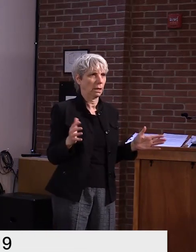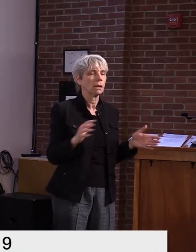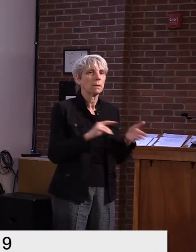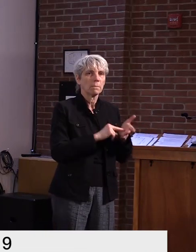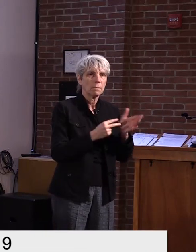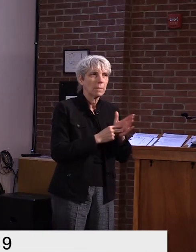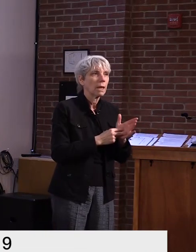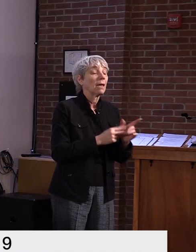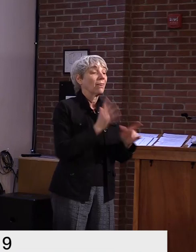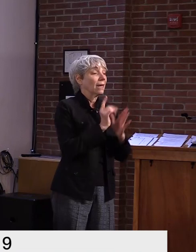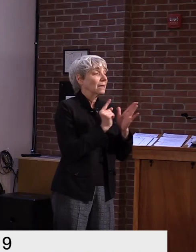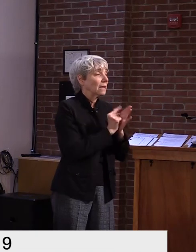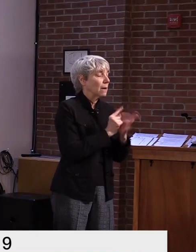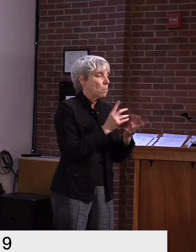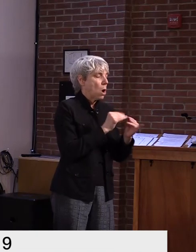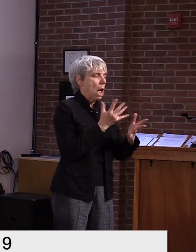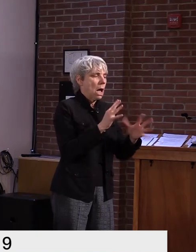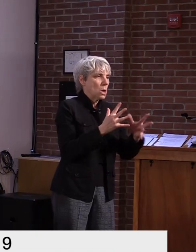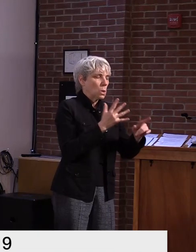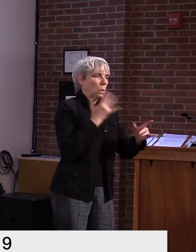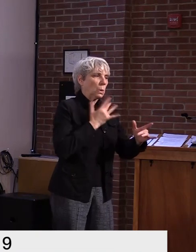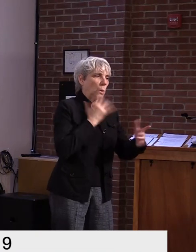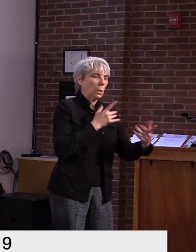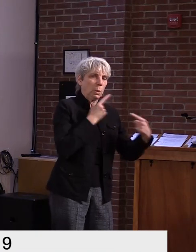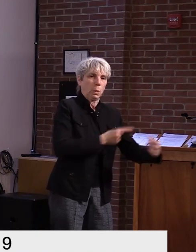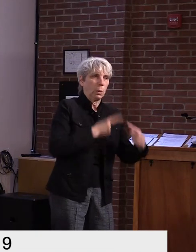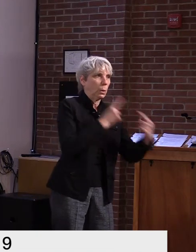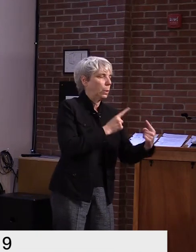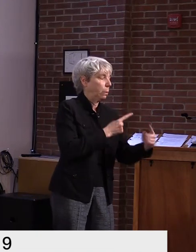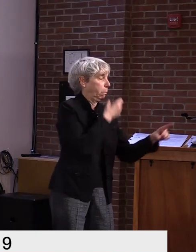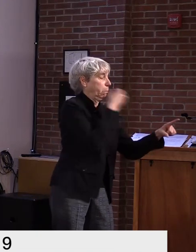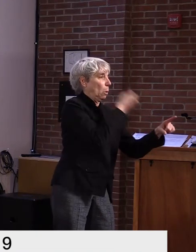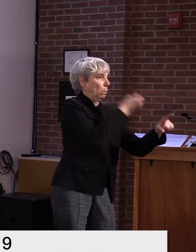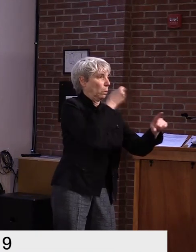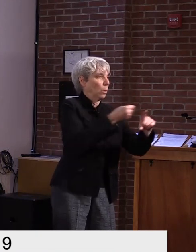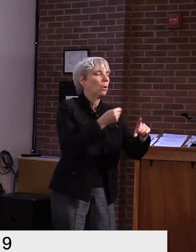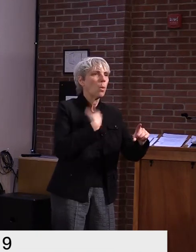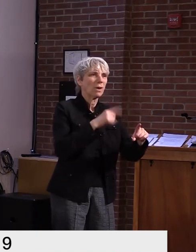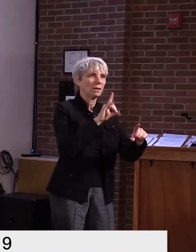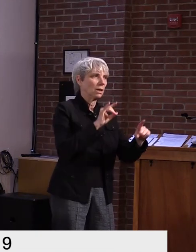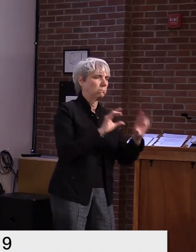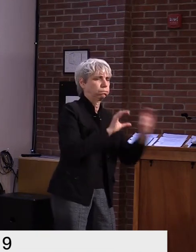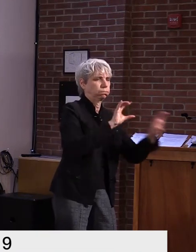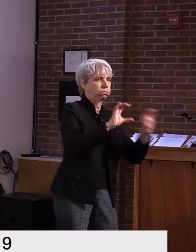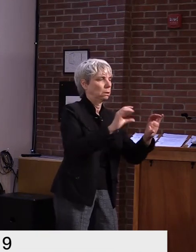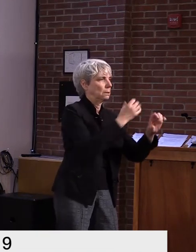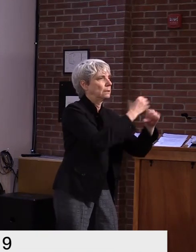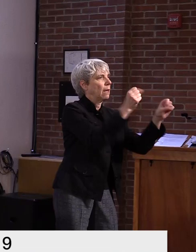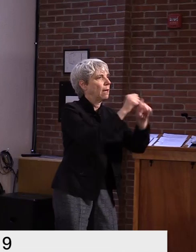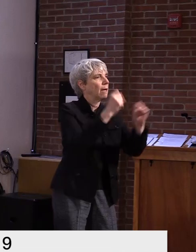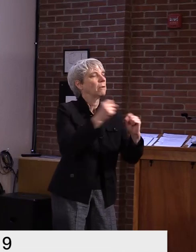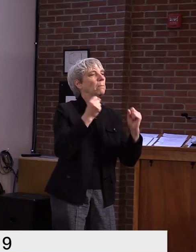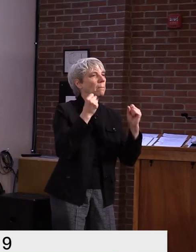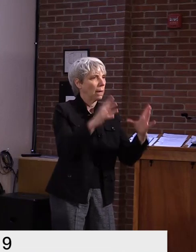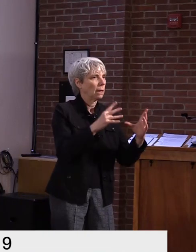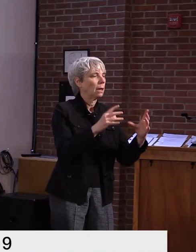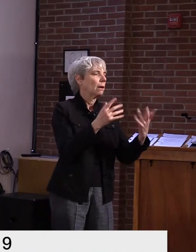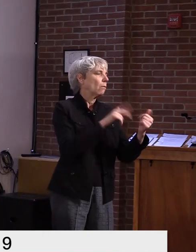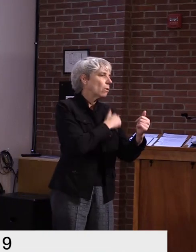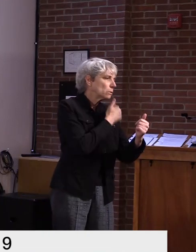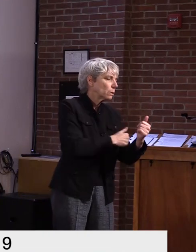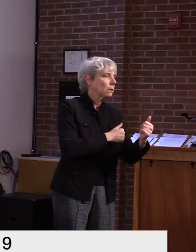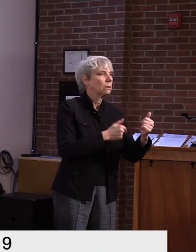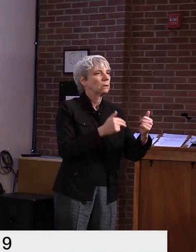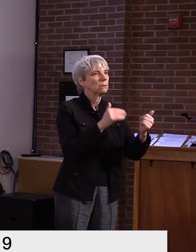sustaining and propping up the healthcare system during the times of most fiscal stress. This is helping